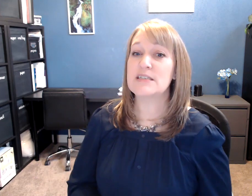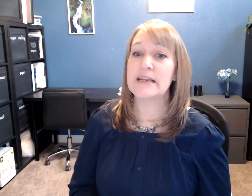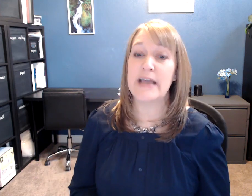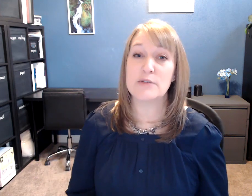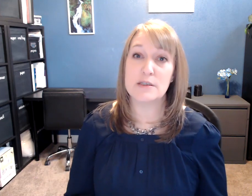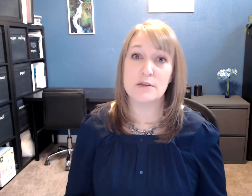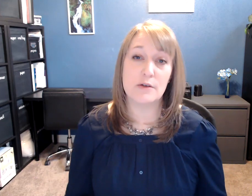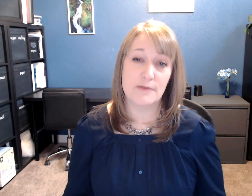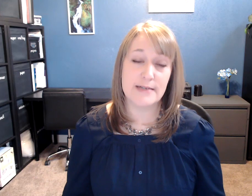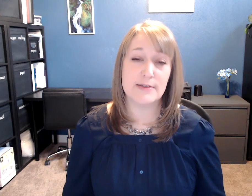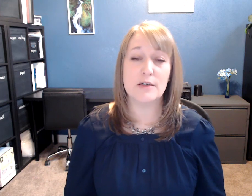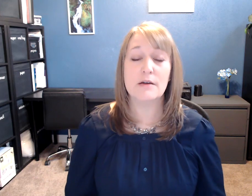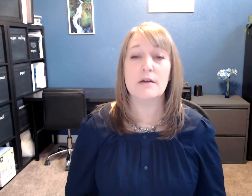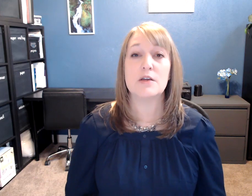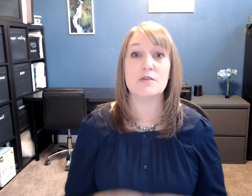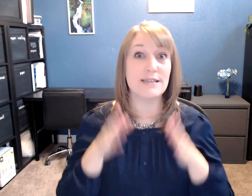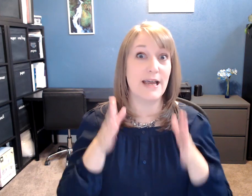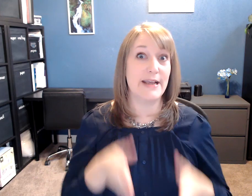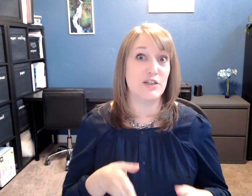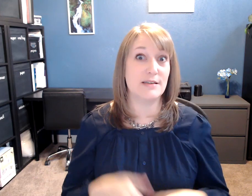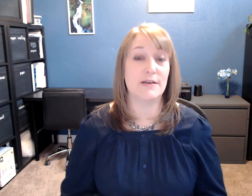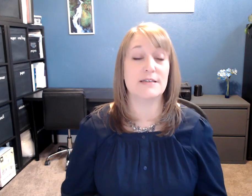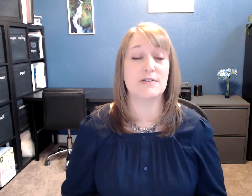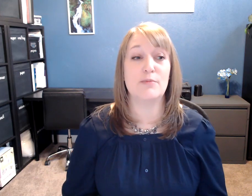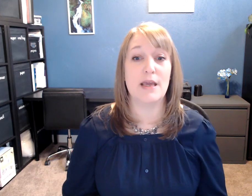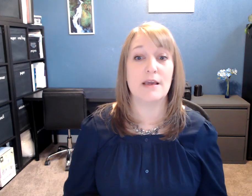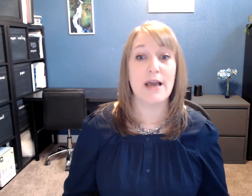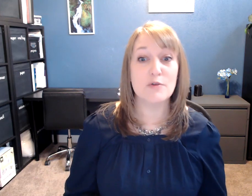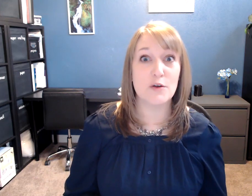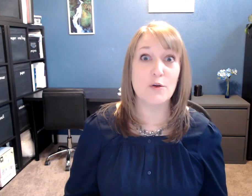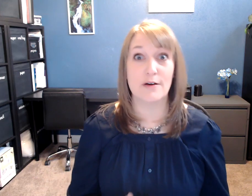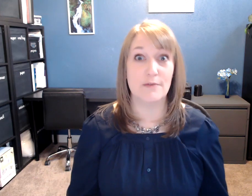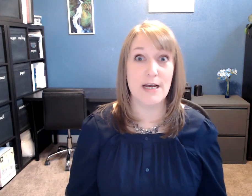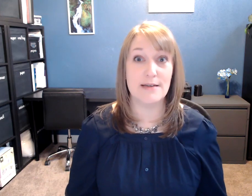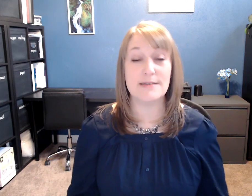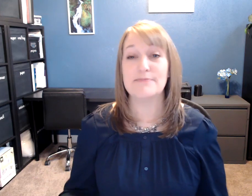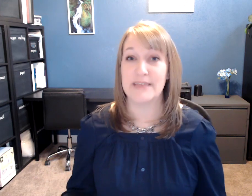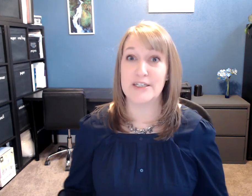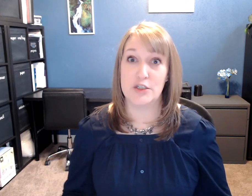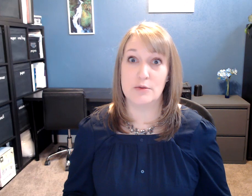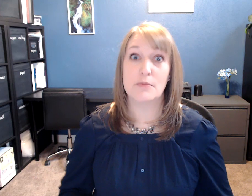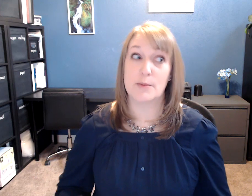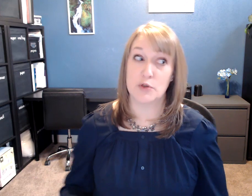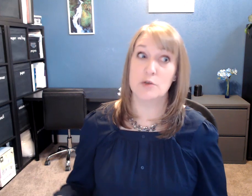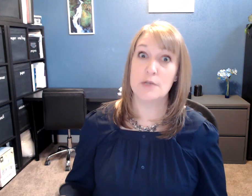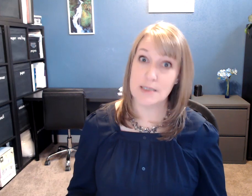sign, counselor or advisor, uses that agent suffix to make counsel or advise into the person who does